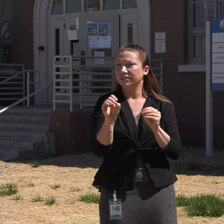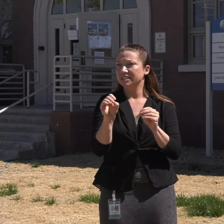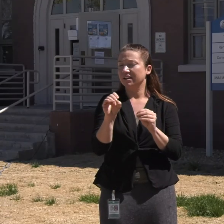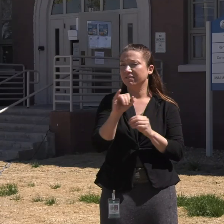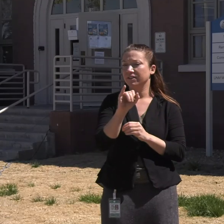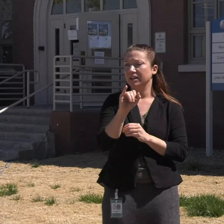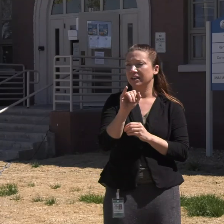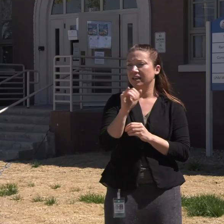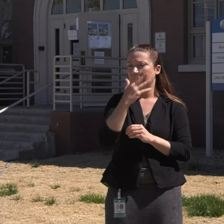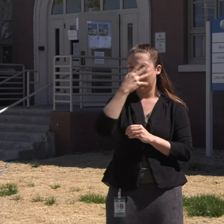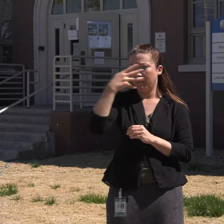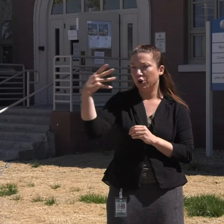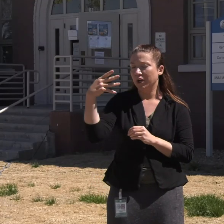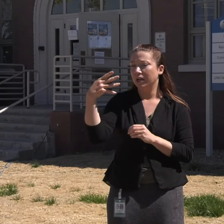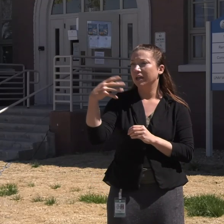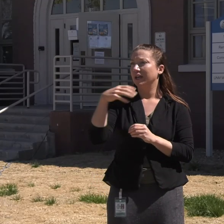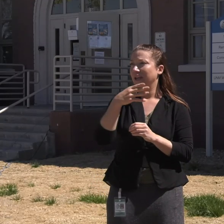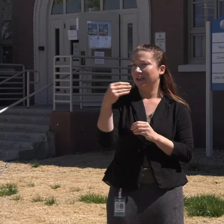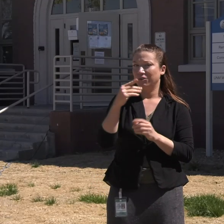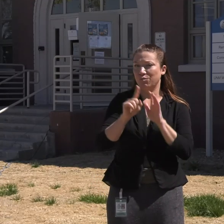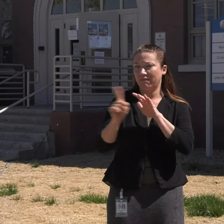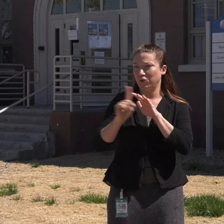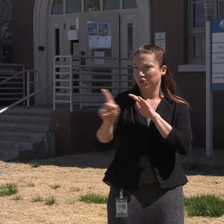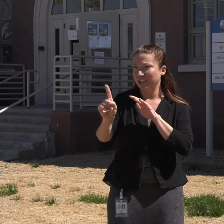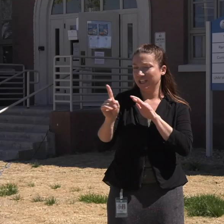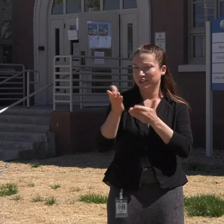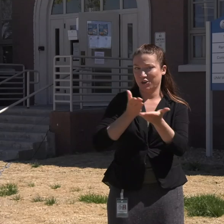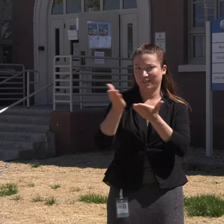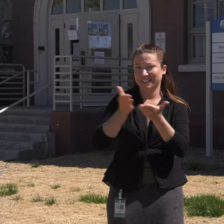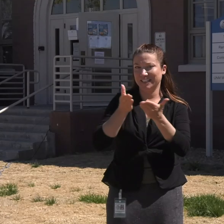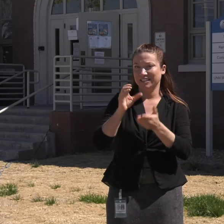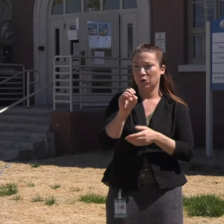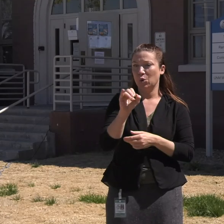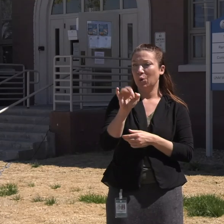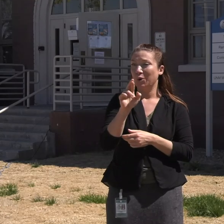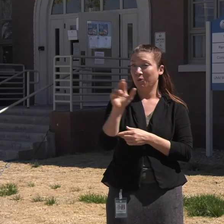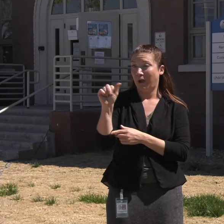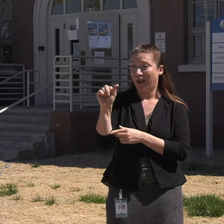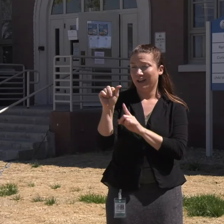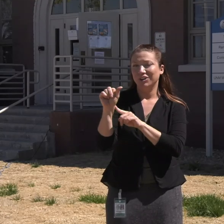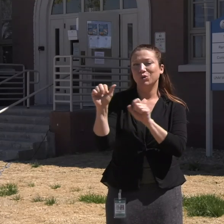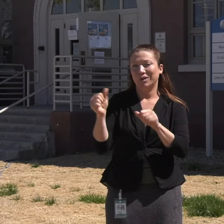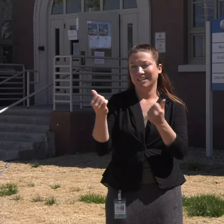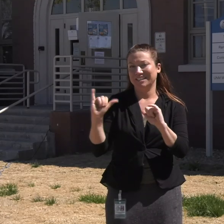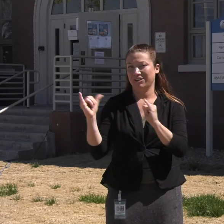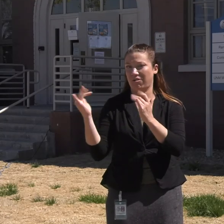Refugee Services, is absolutely open and can still be contacted in the same way it was before.